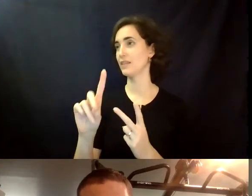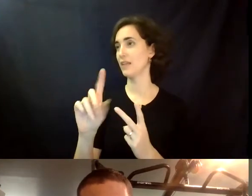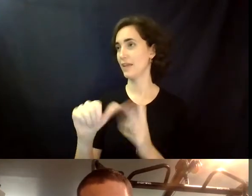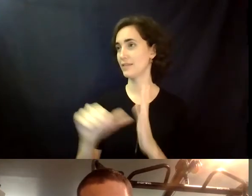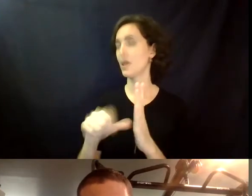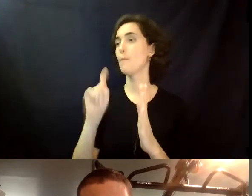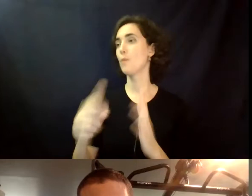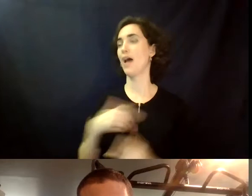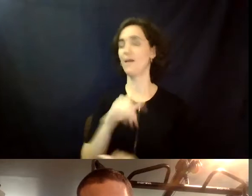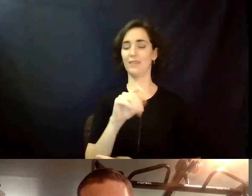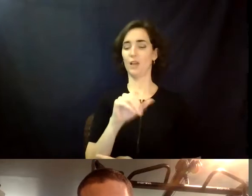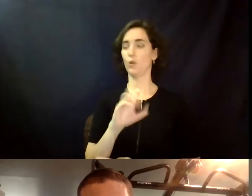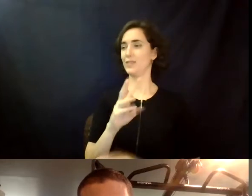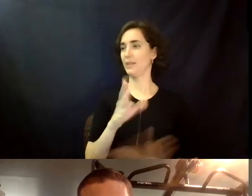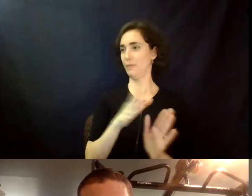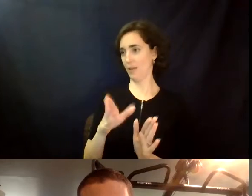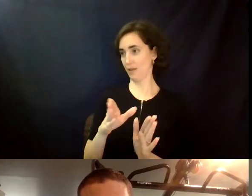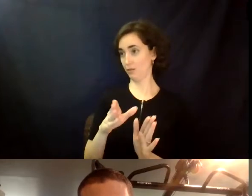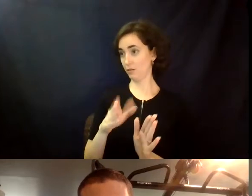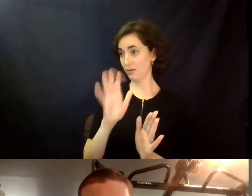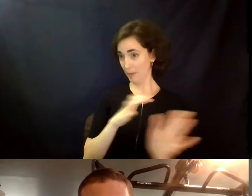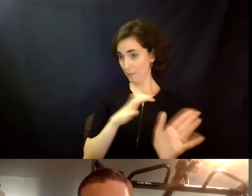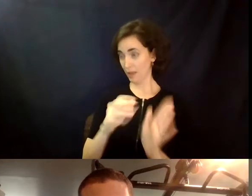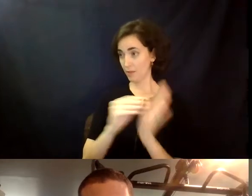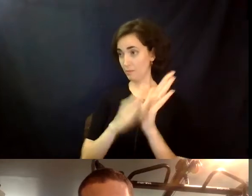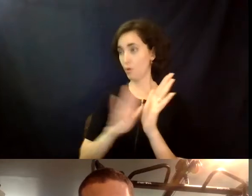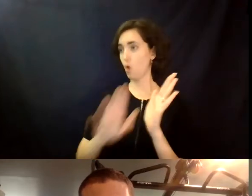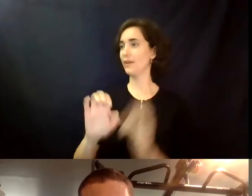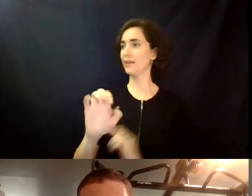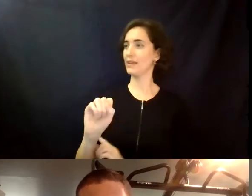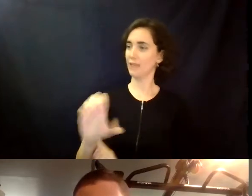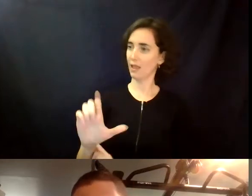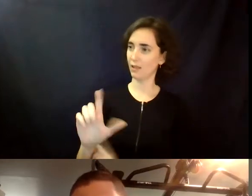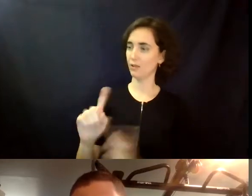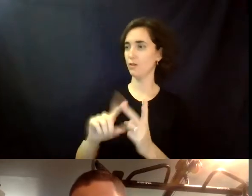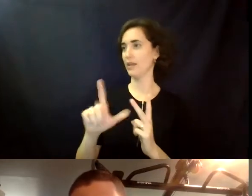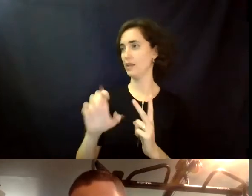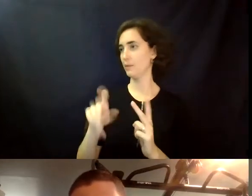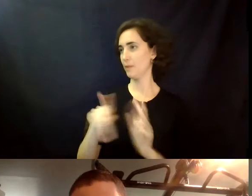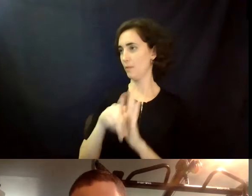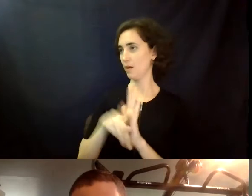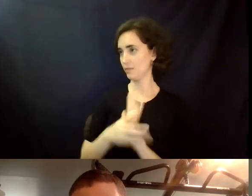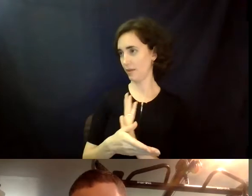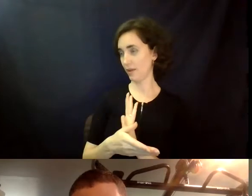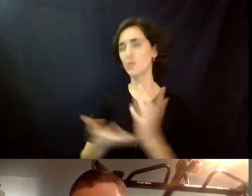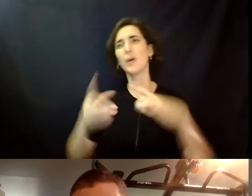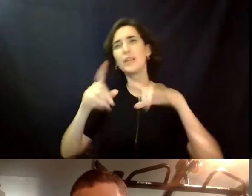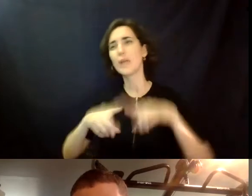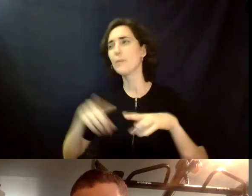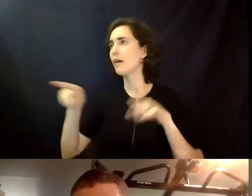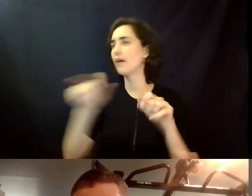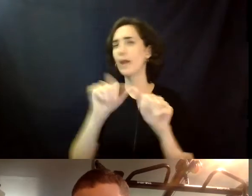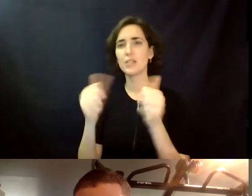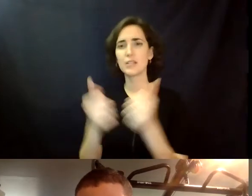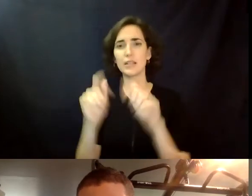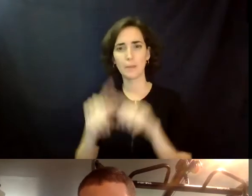plan. In that plan, they would have their ESL or LEP policy in there. So it depends on the agency. They're